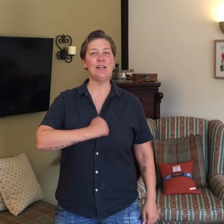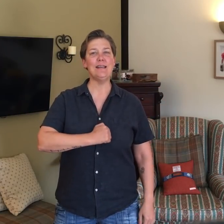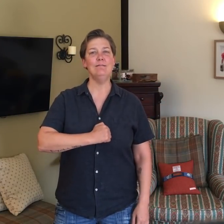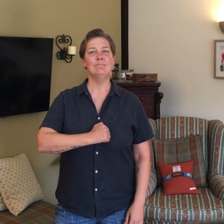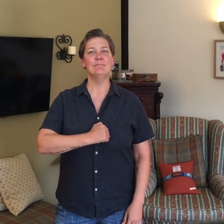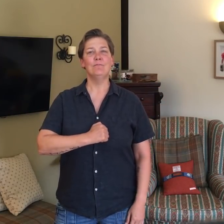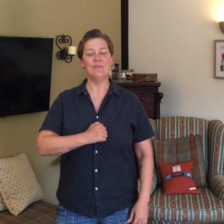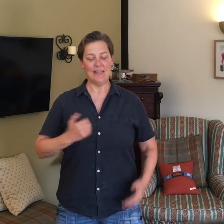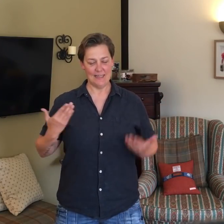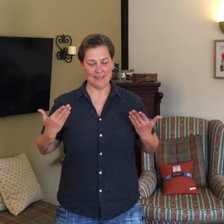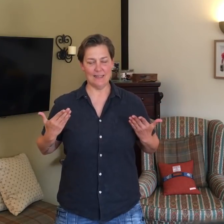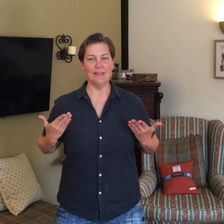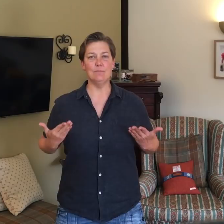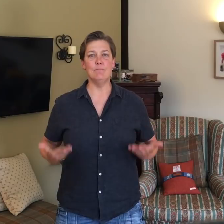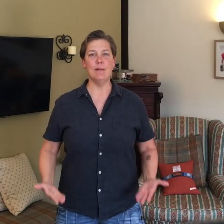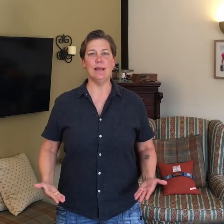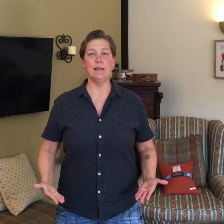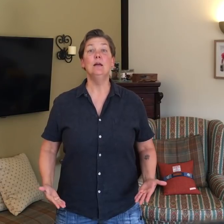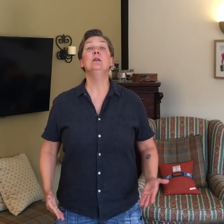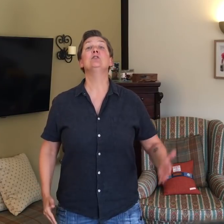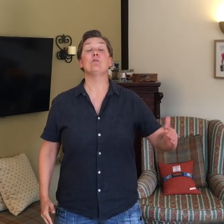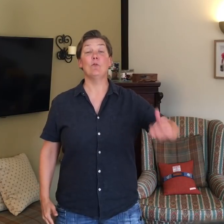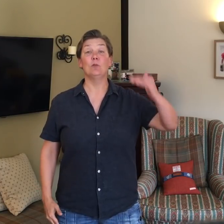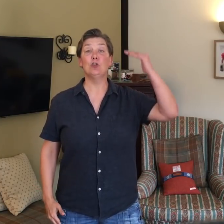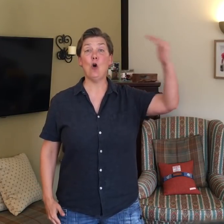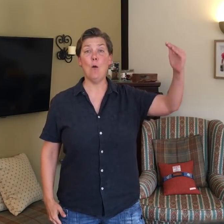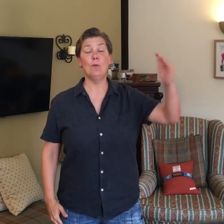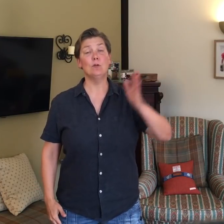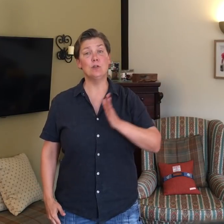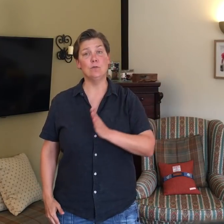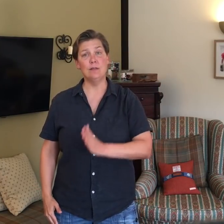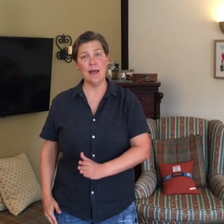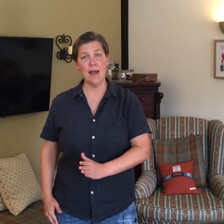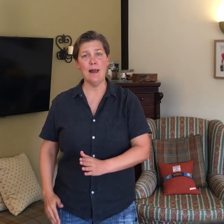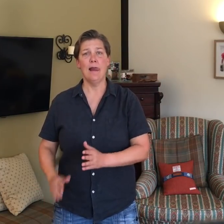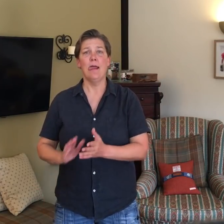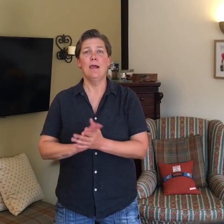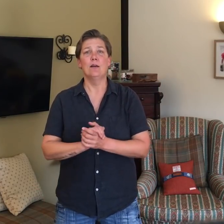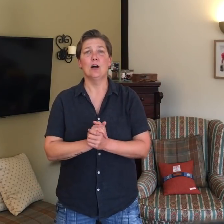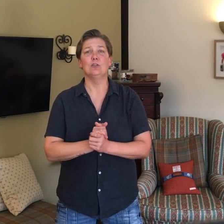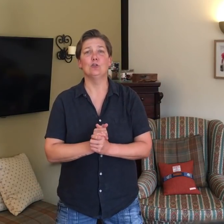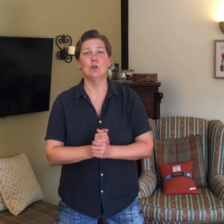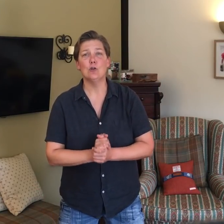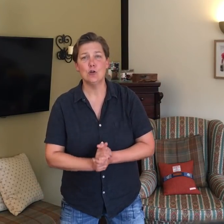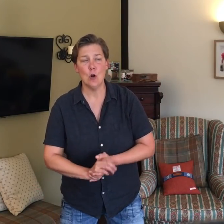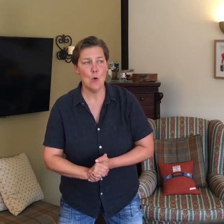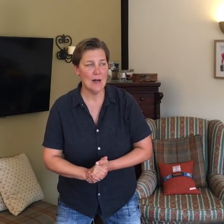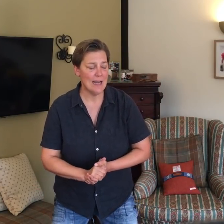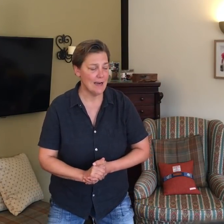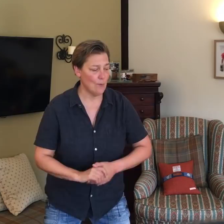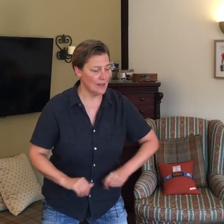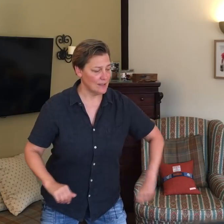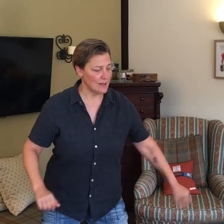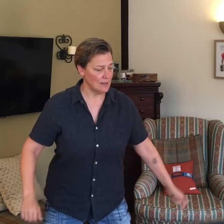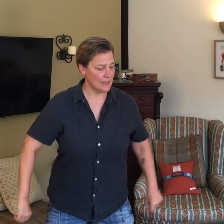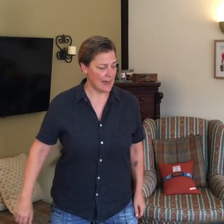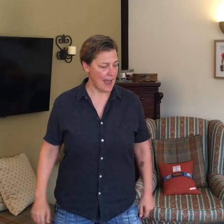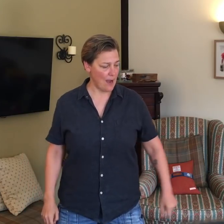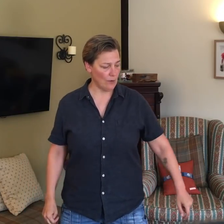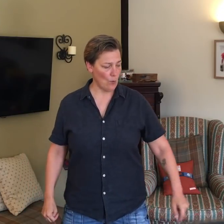apology. This is me. So from the top to there, nice and slowly, we are starting out